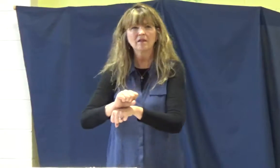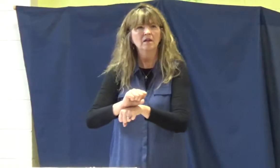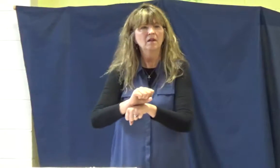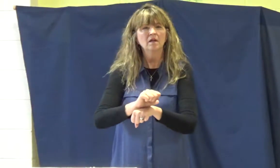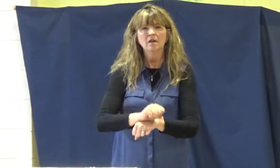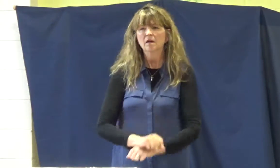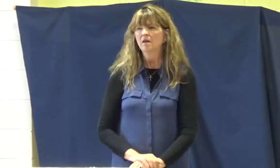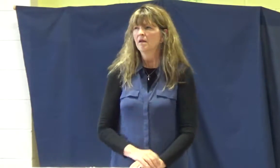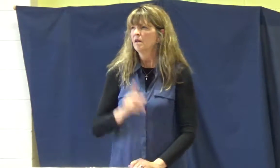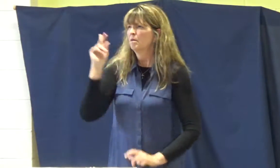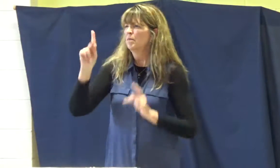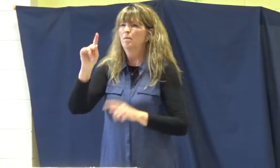All through time,